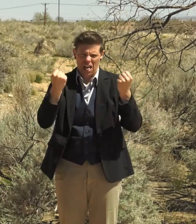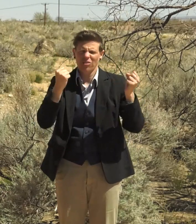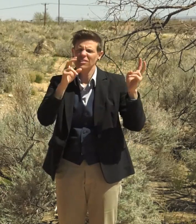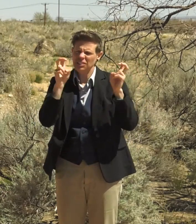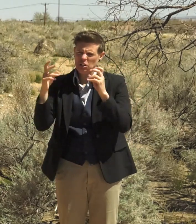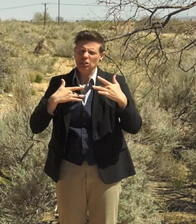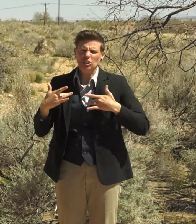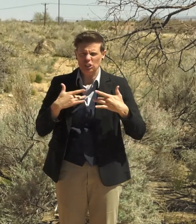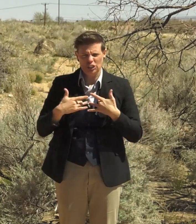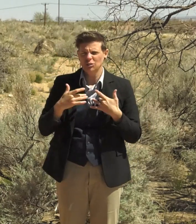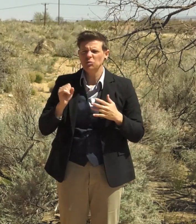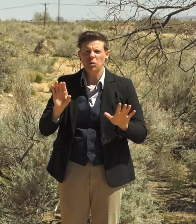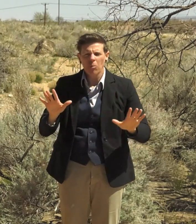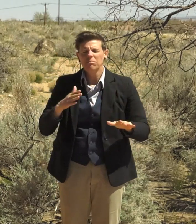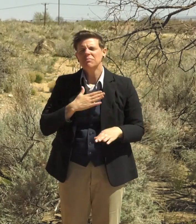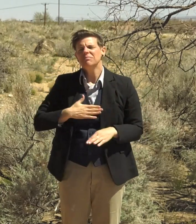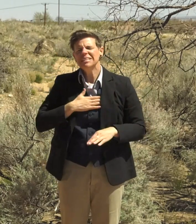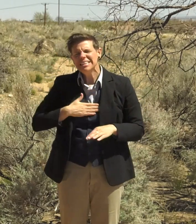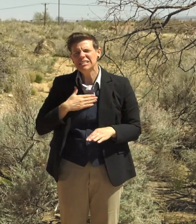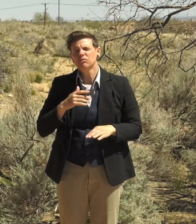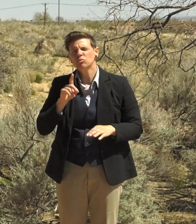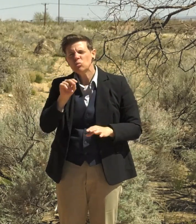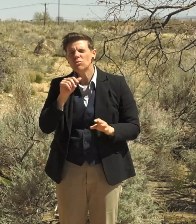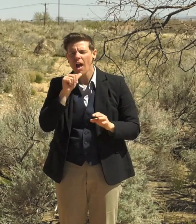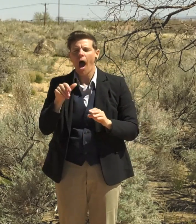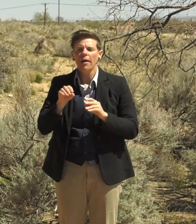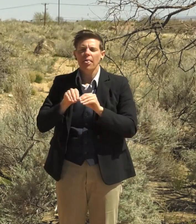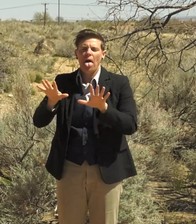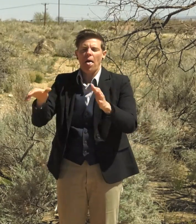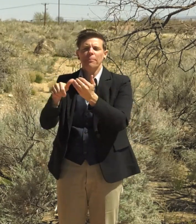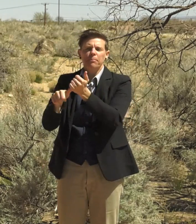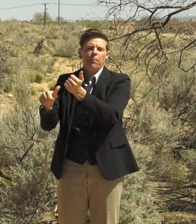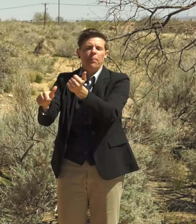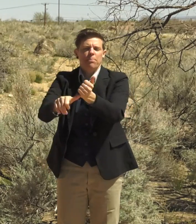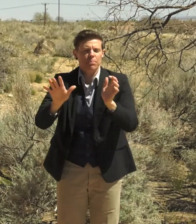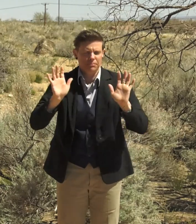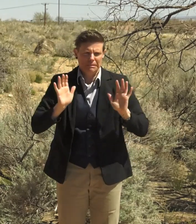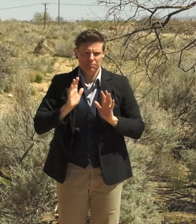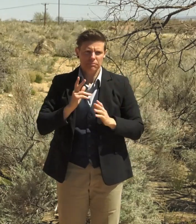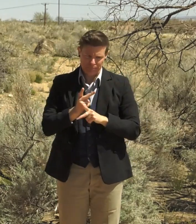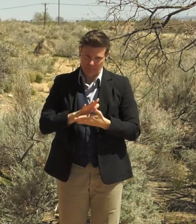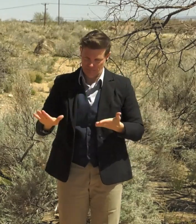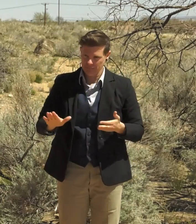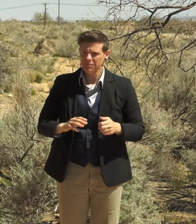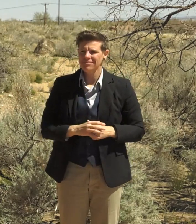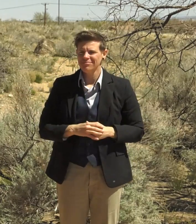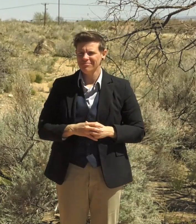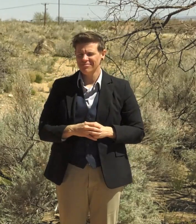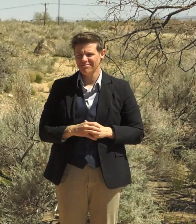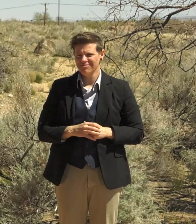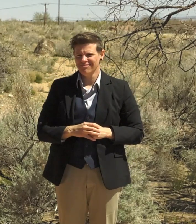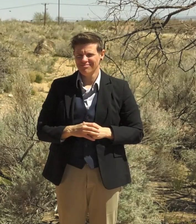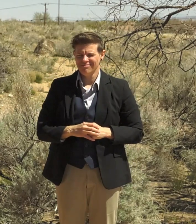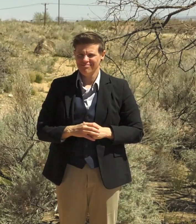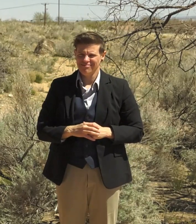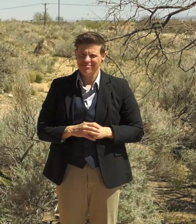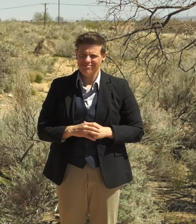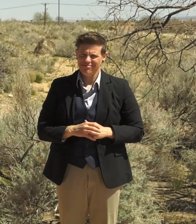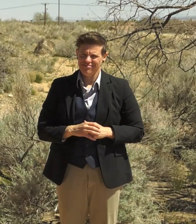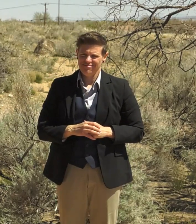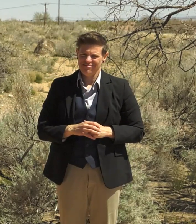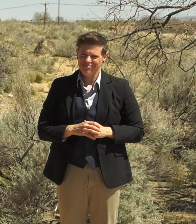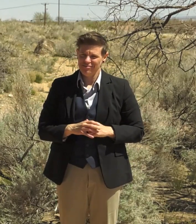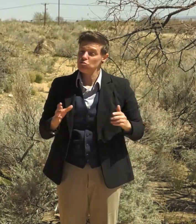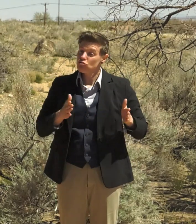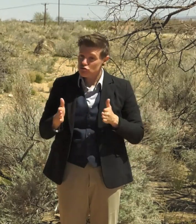human waste out in the monument. Thank you. So the trail options for the visitors to come out into the monument are still open at